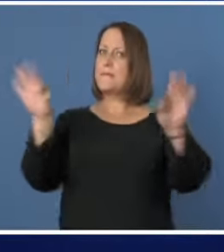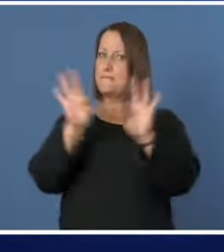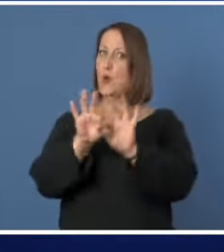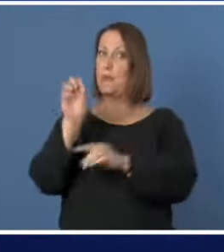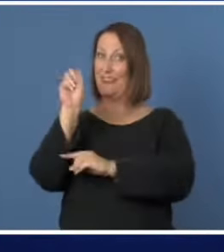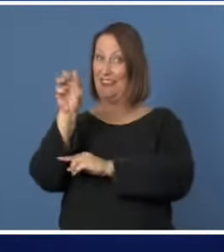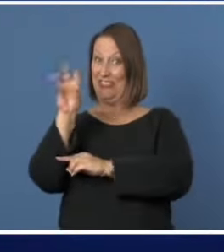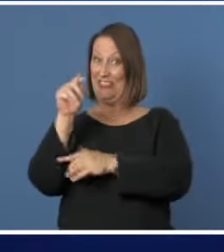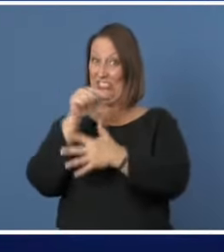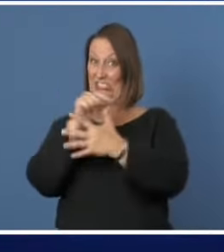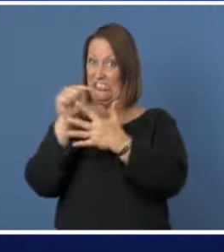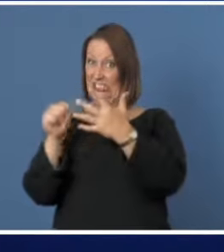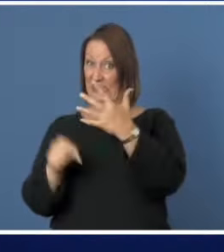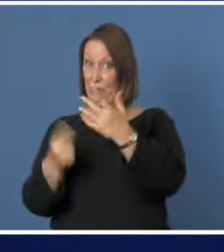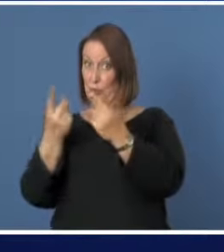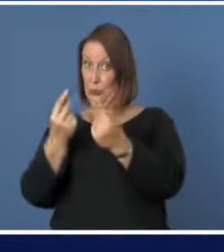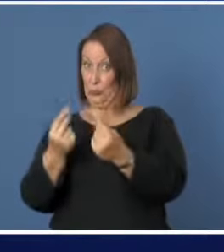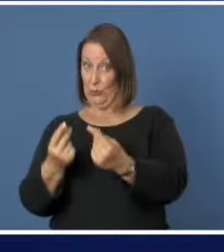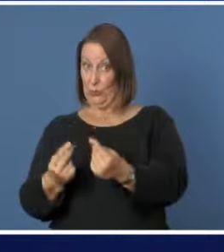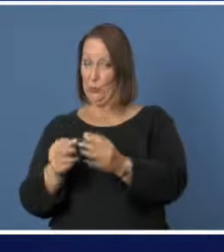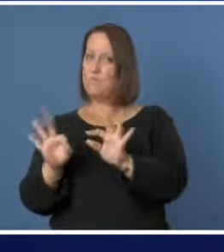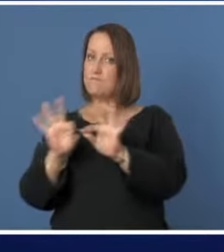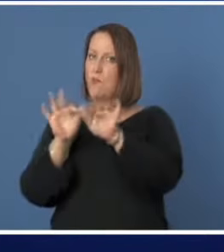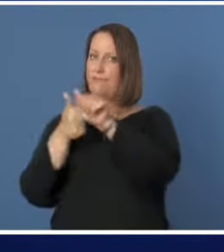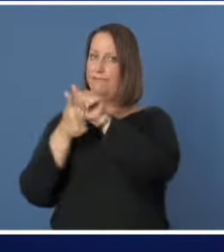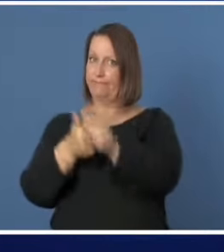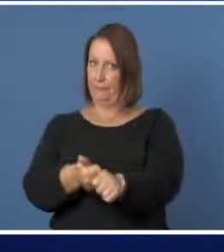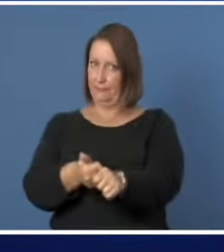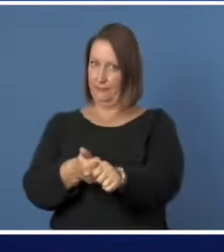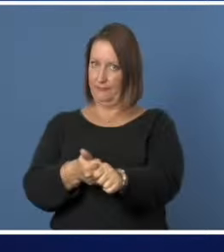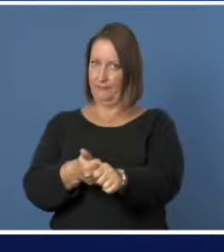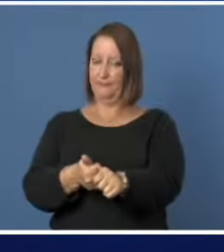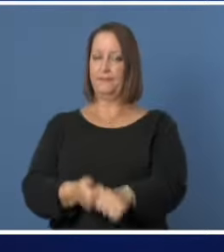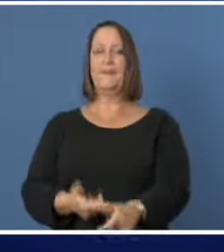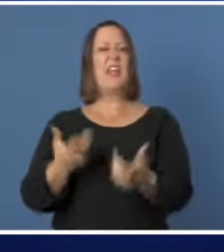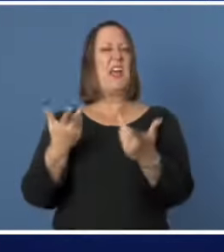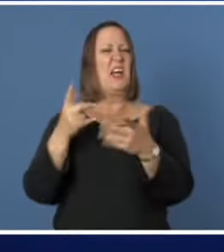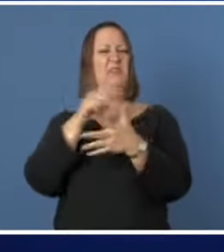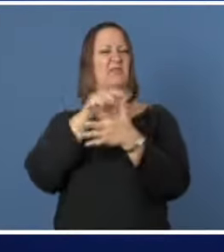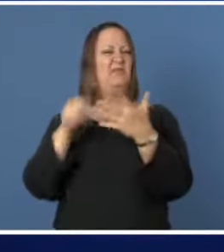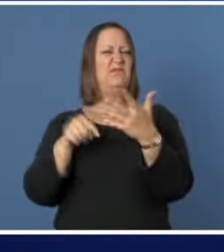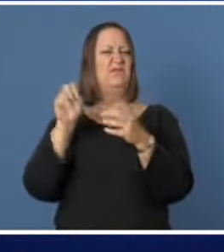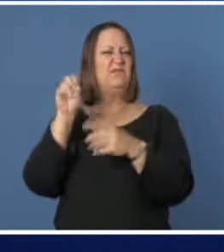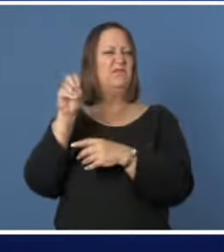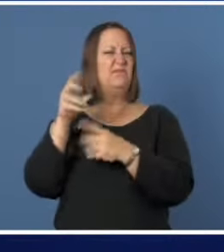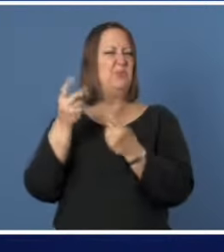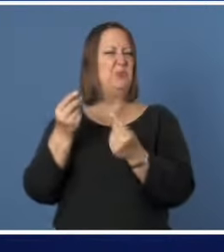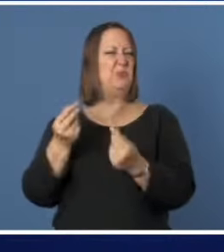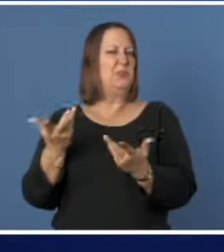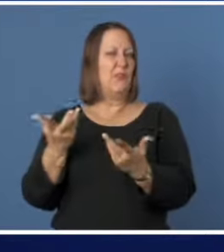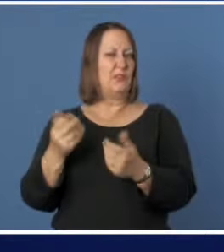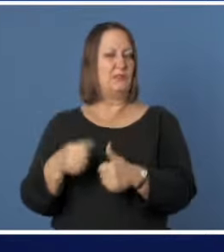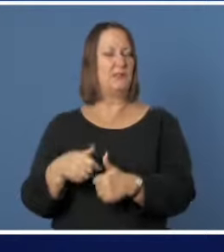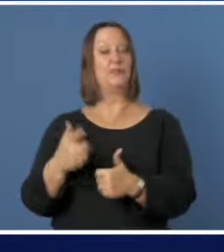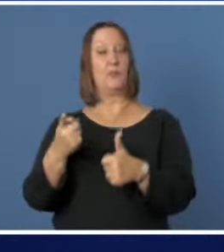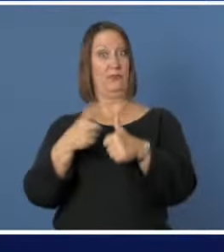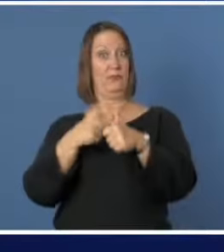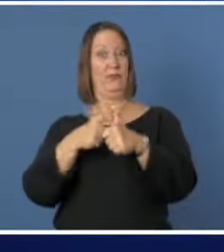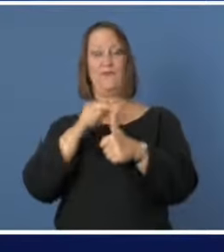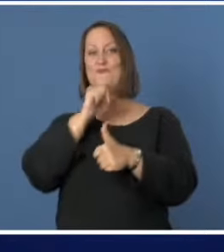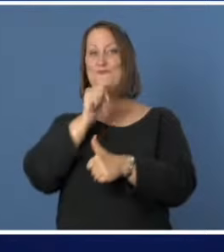Follow all post-vaccination instructions carefully. These instructions will include: